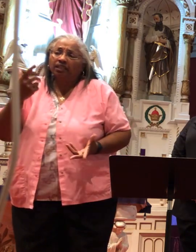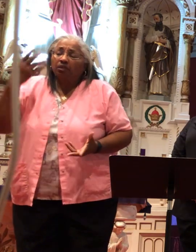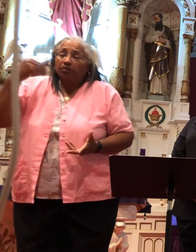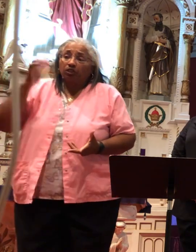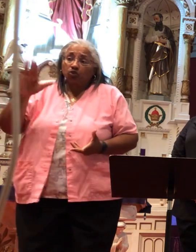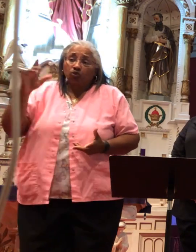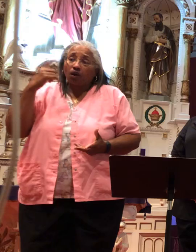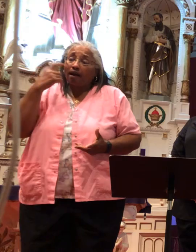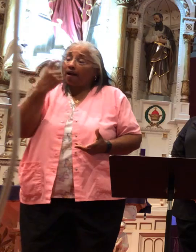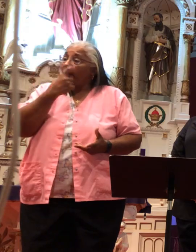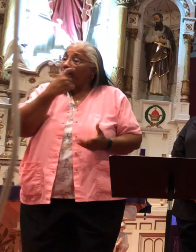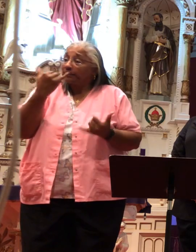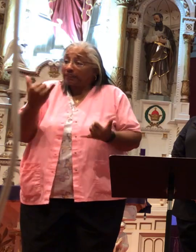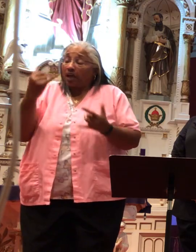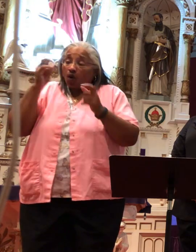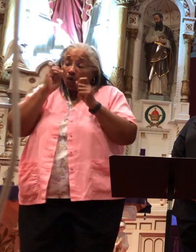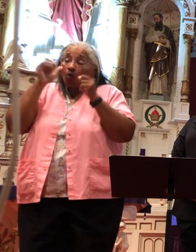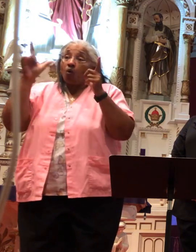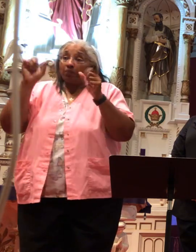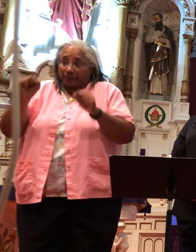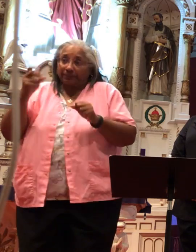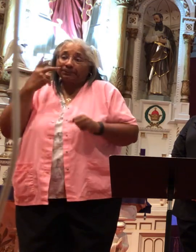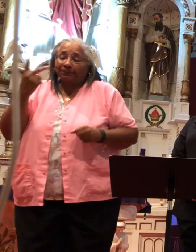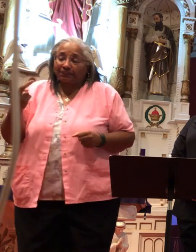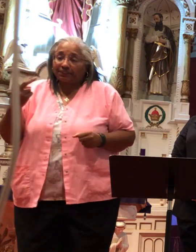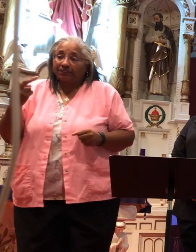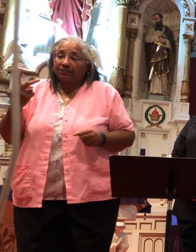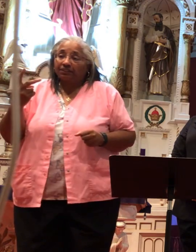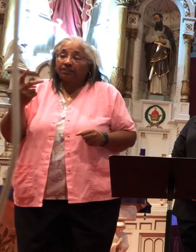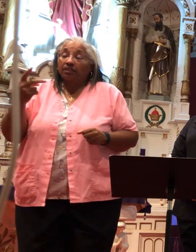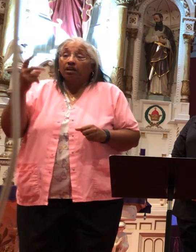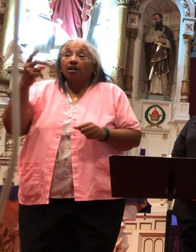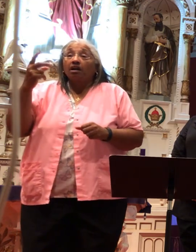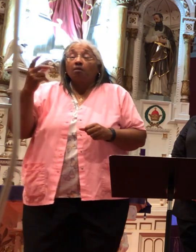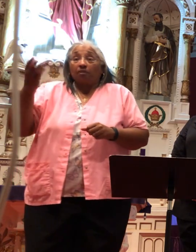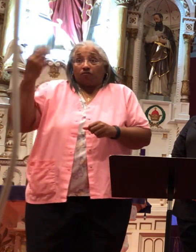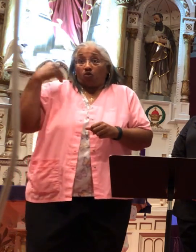your eyes?" He said, "He is a prophet."